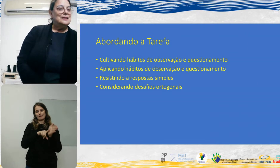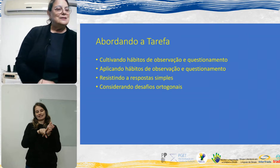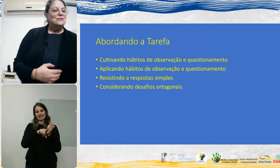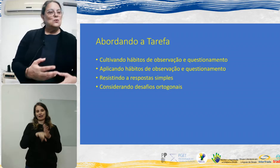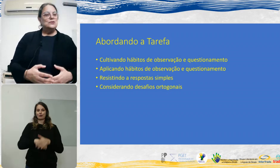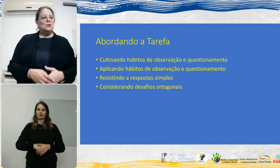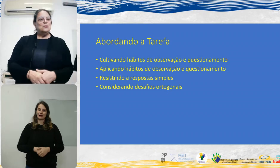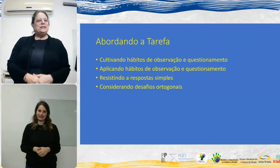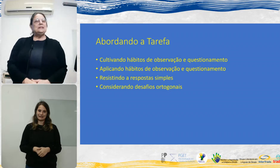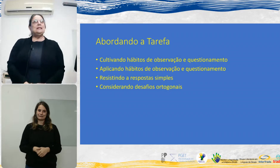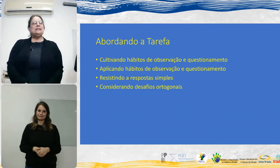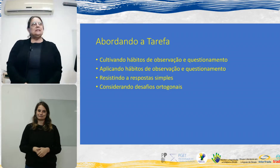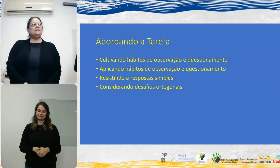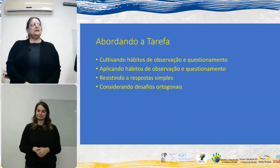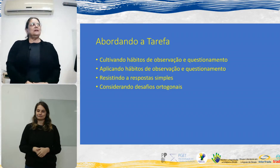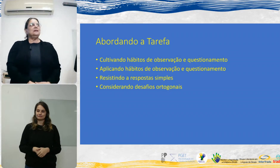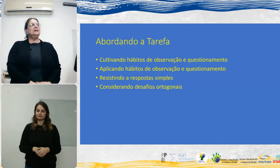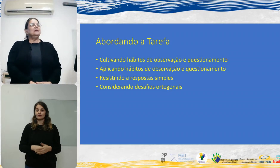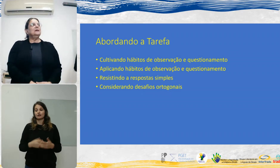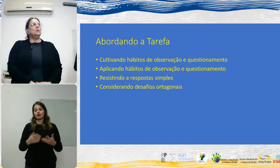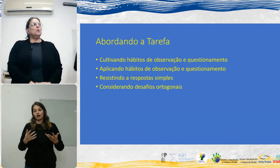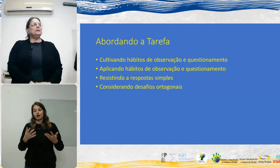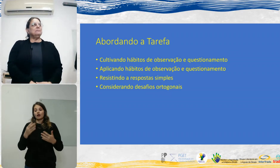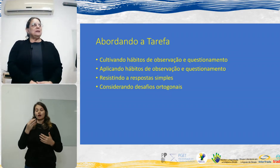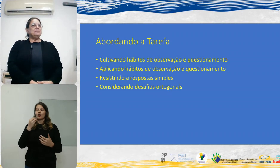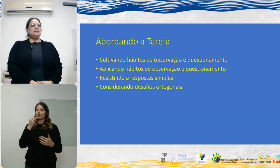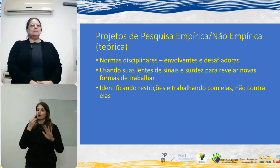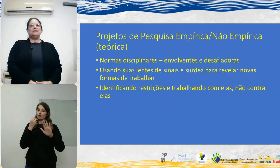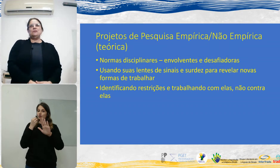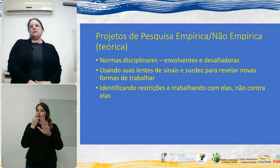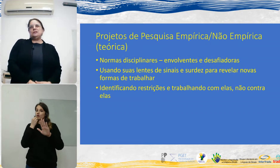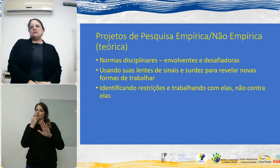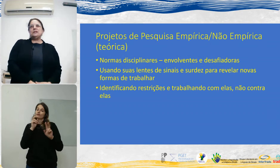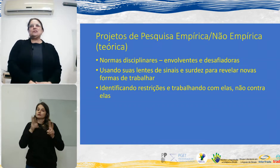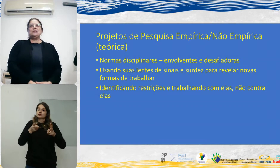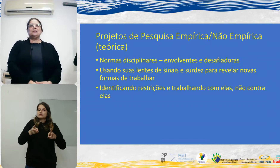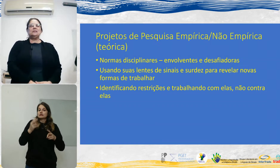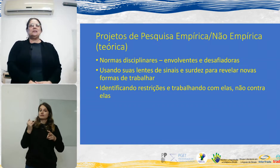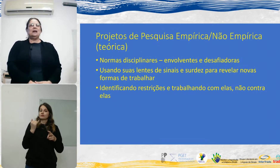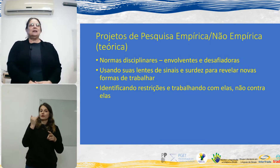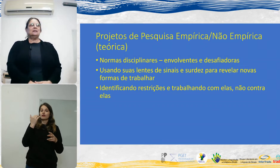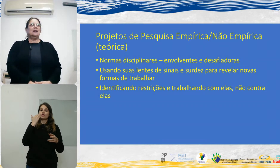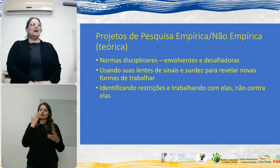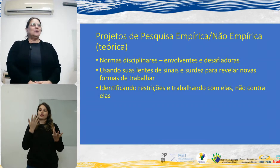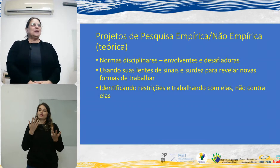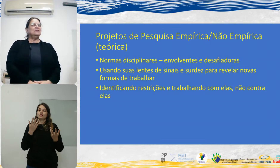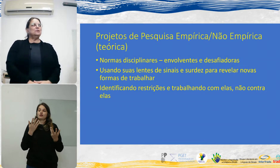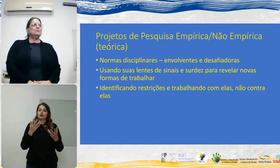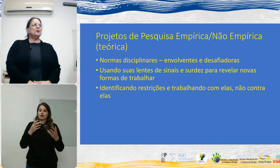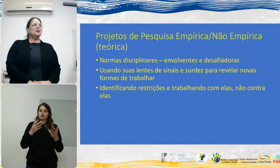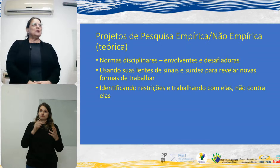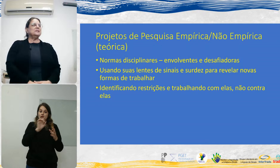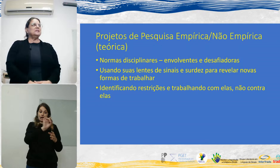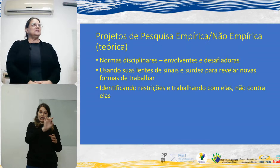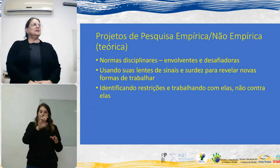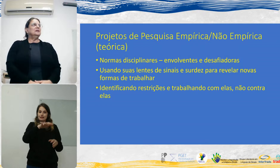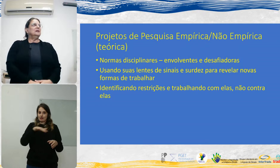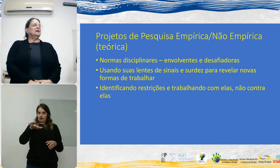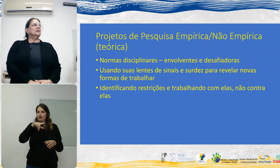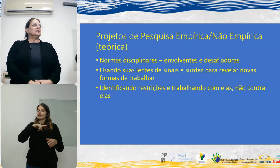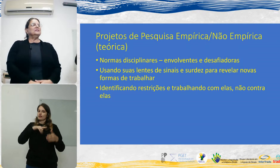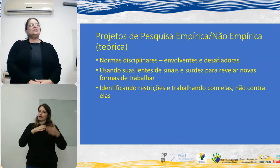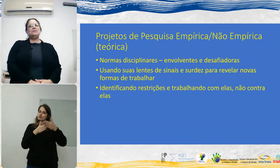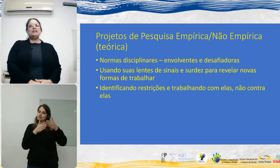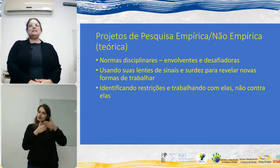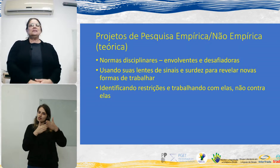And then, of course, always identify what might be some of the restrictions and how can you possibly,